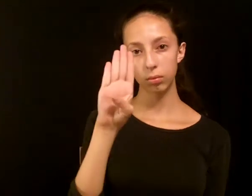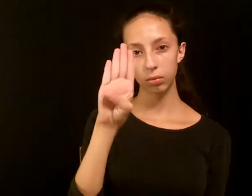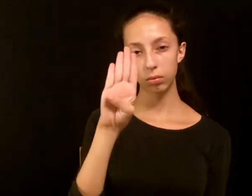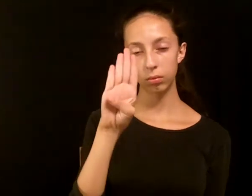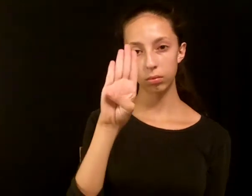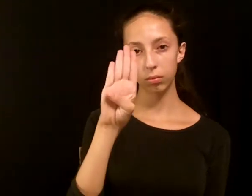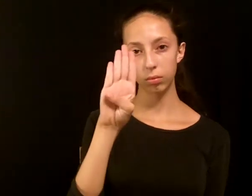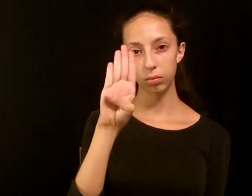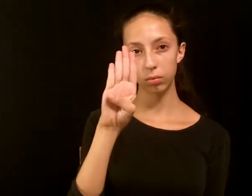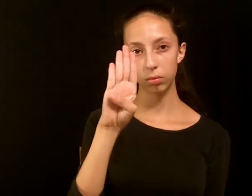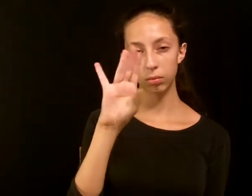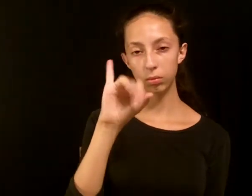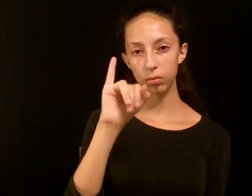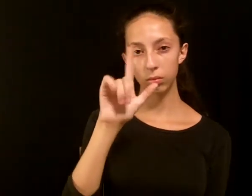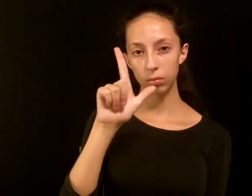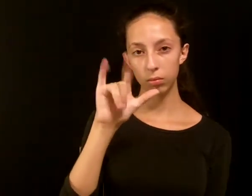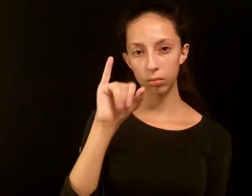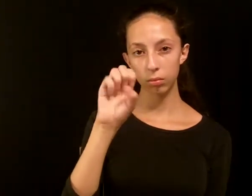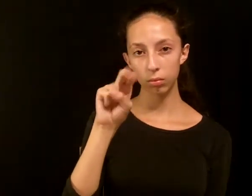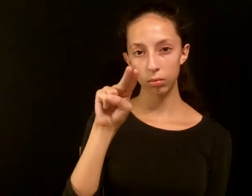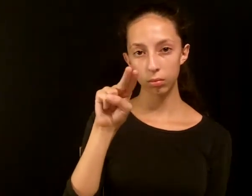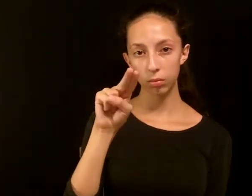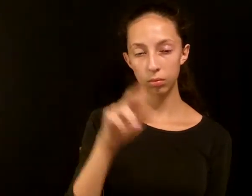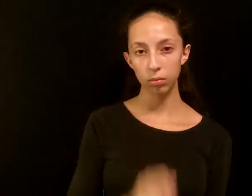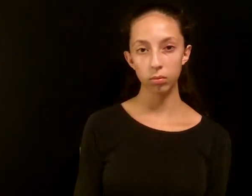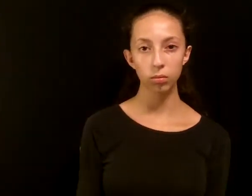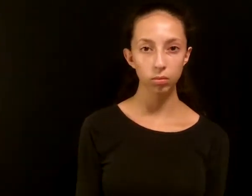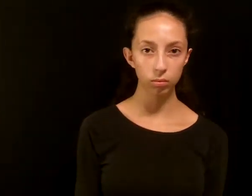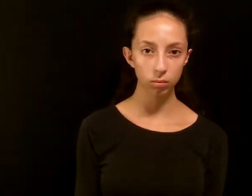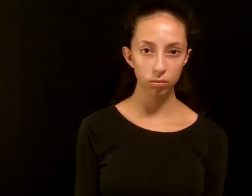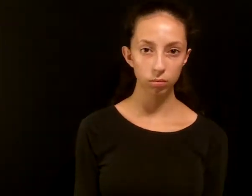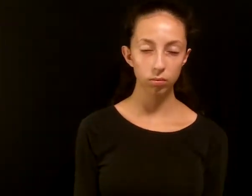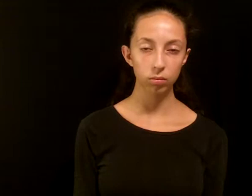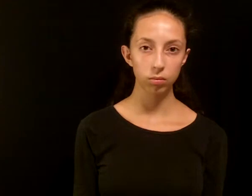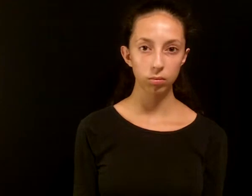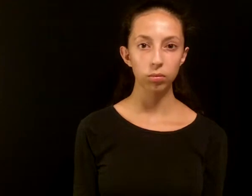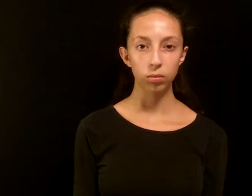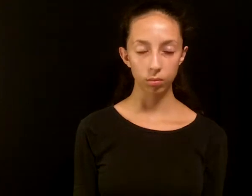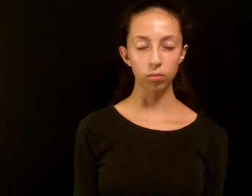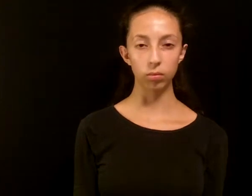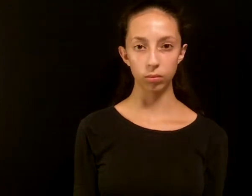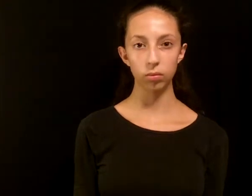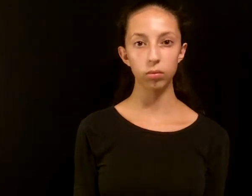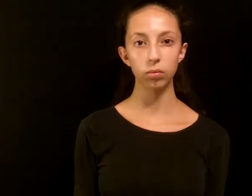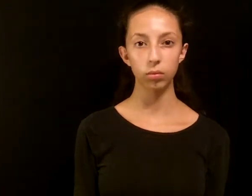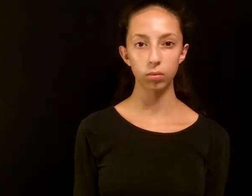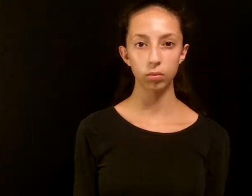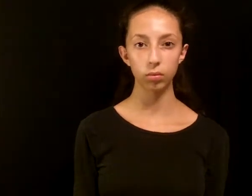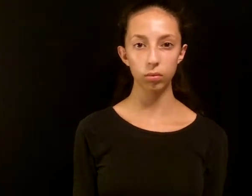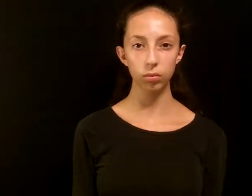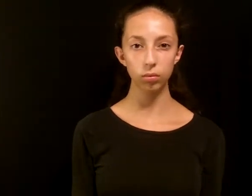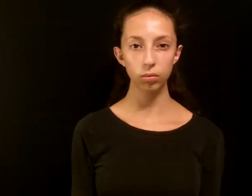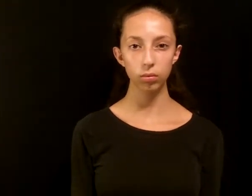B and then billion comes out. It's much clearer that way. One thing you do want to know with